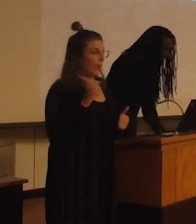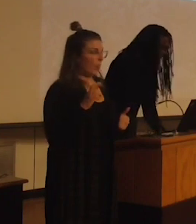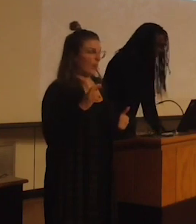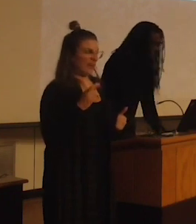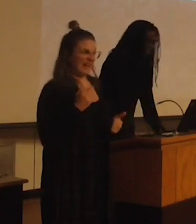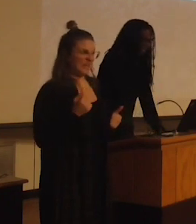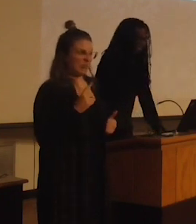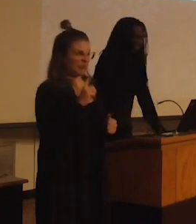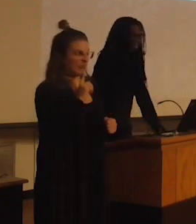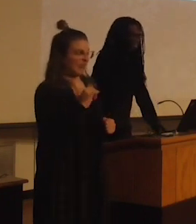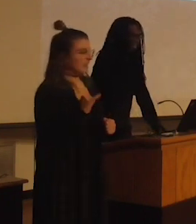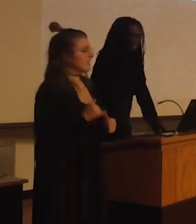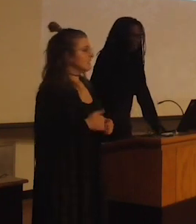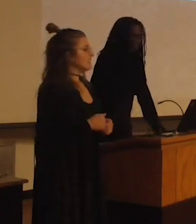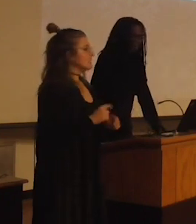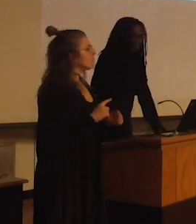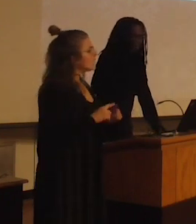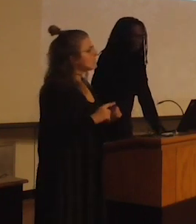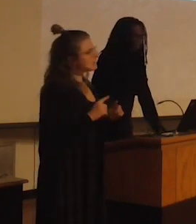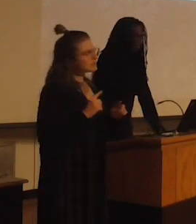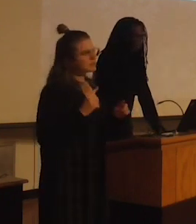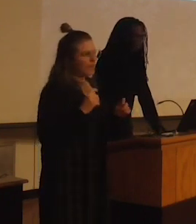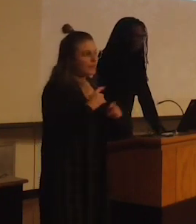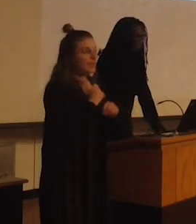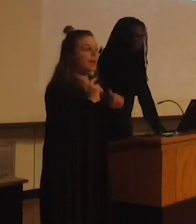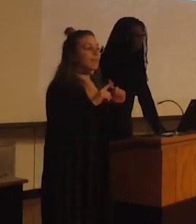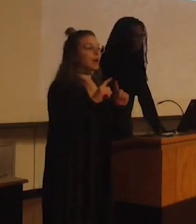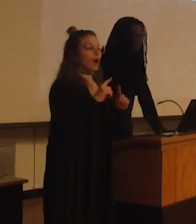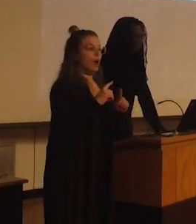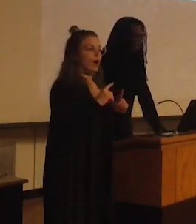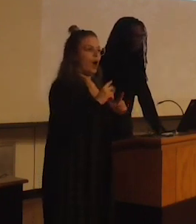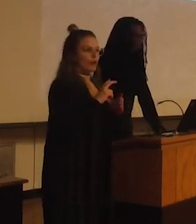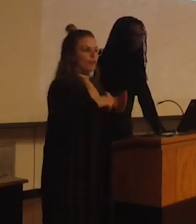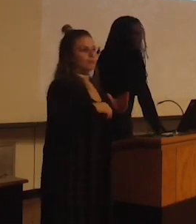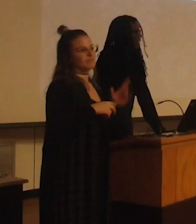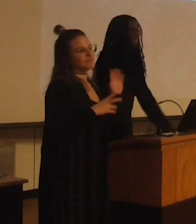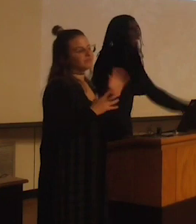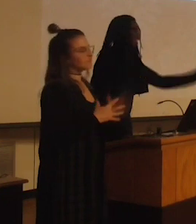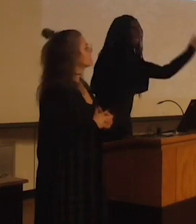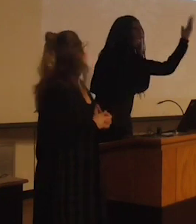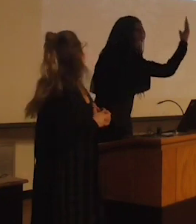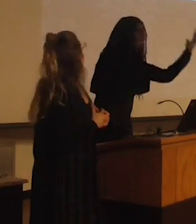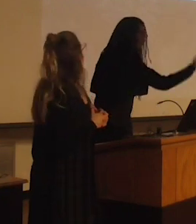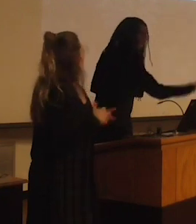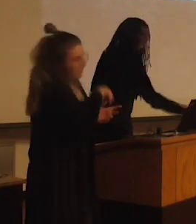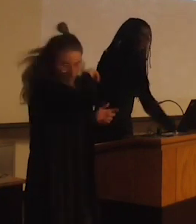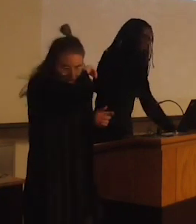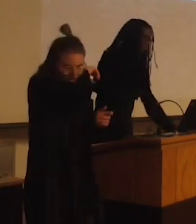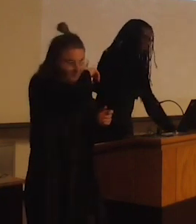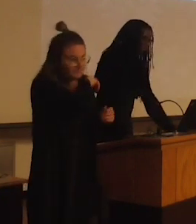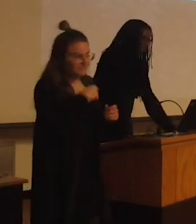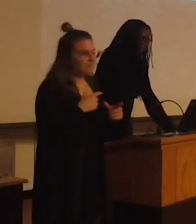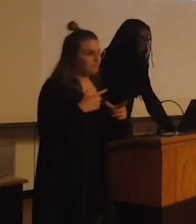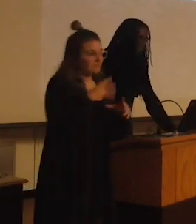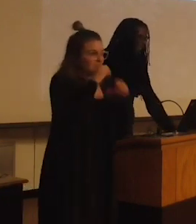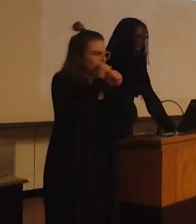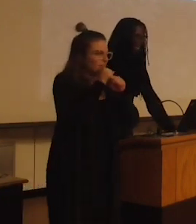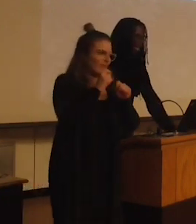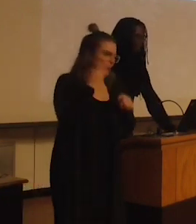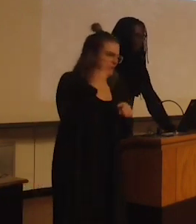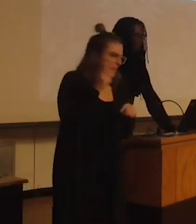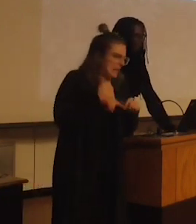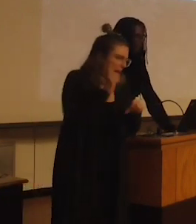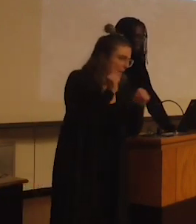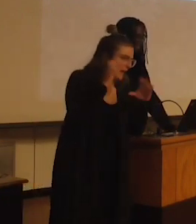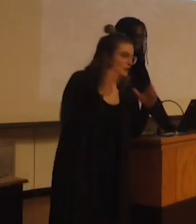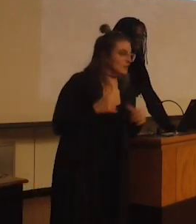anyone, but it's certainly complicated, but a reader who wishes to remain anonymous for reasons that I cannot imagine says,